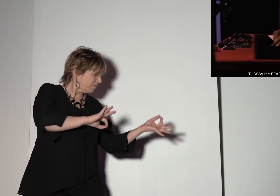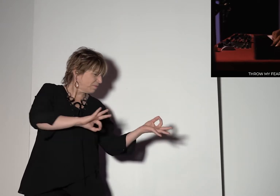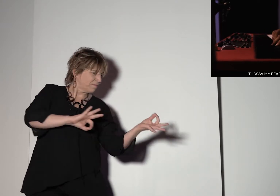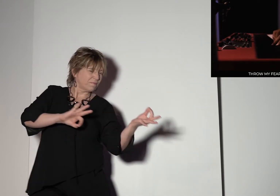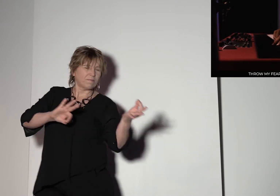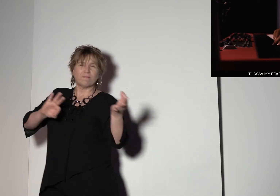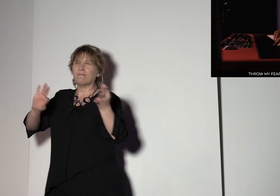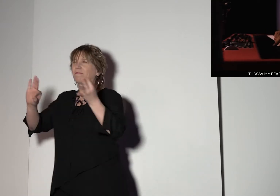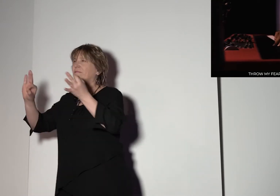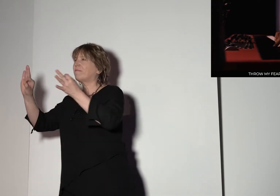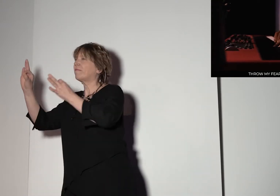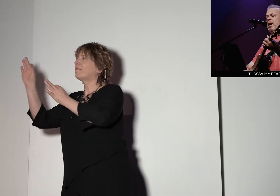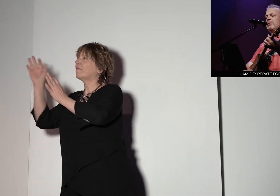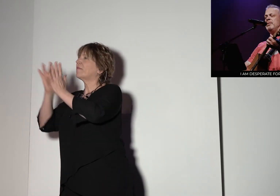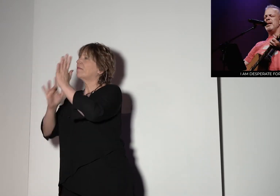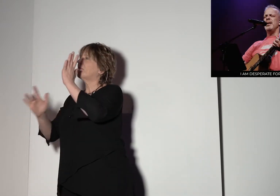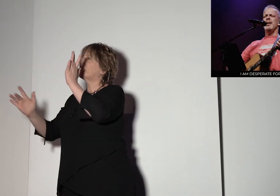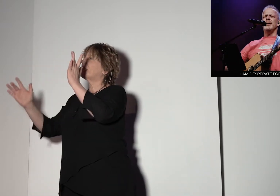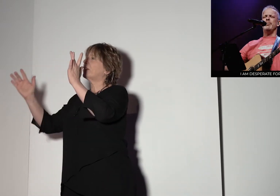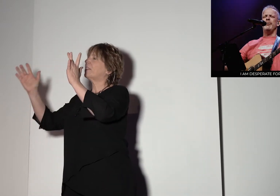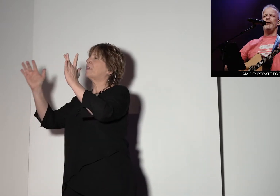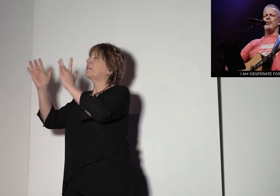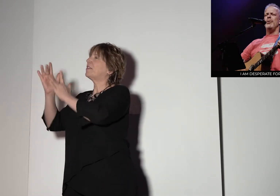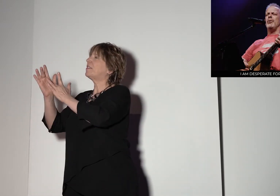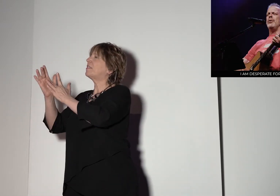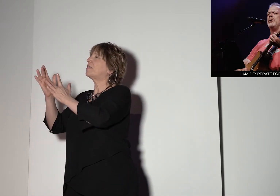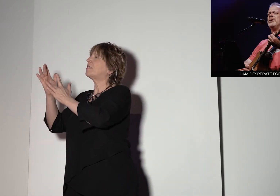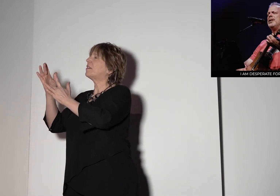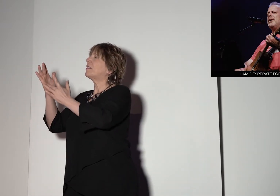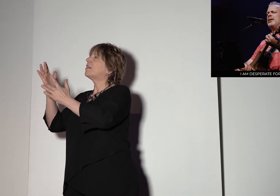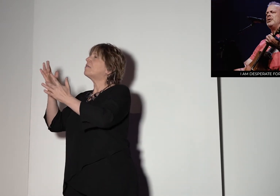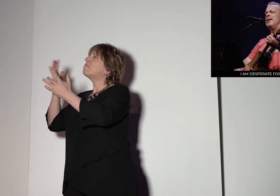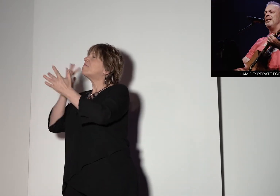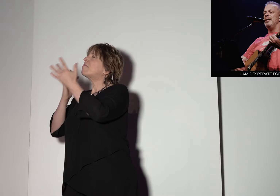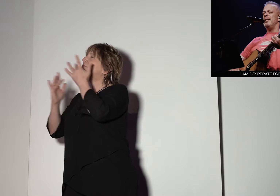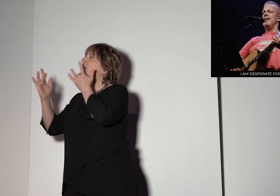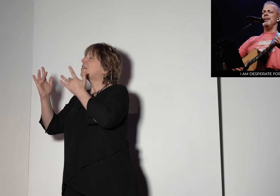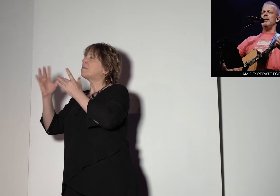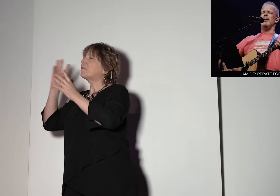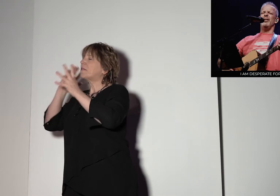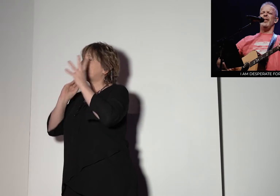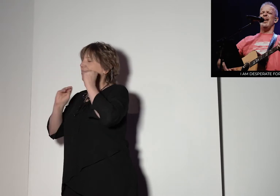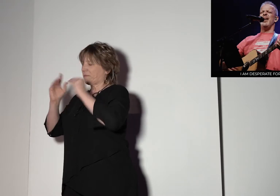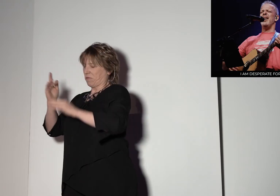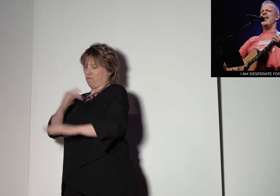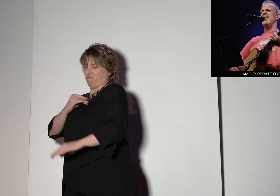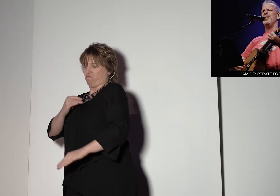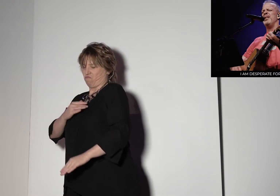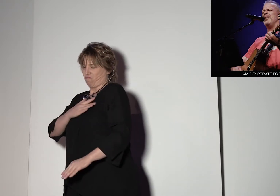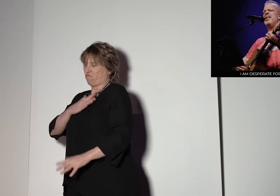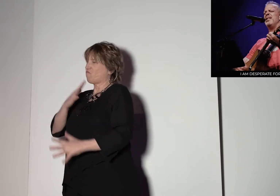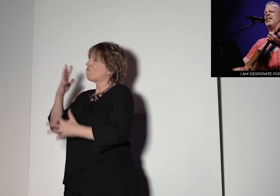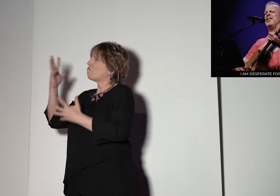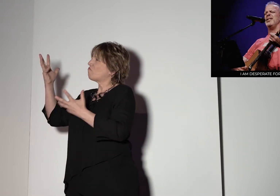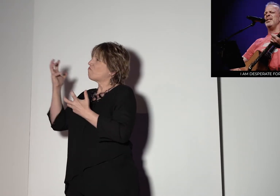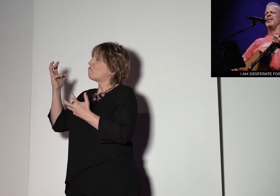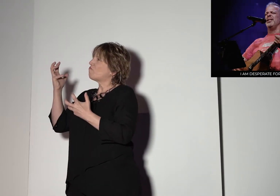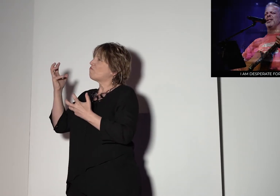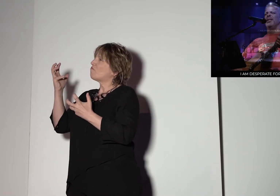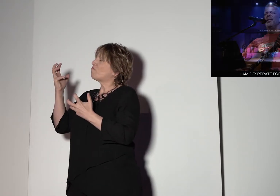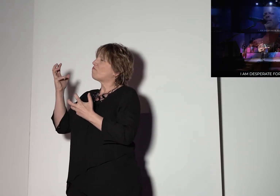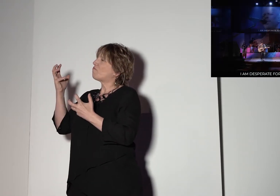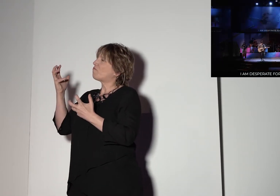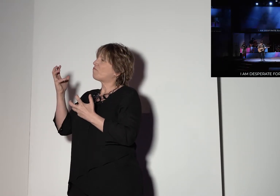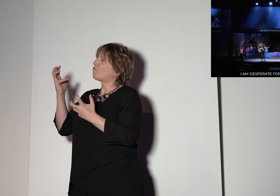into the wind. I'm desperate for a touch of heaven.